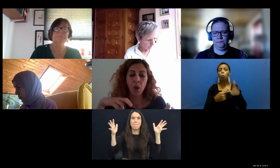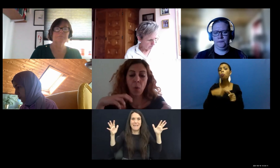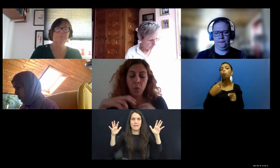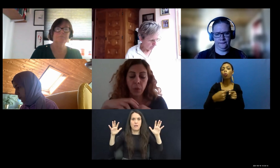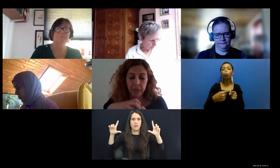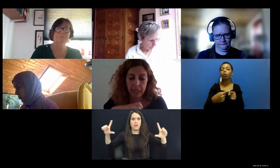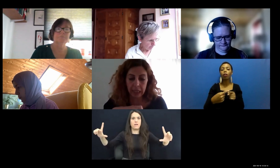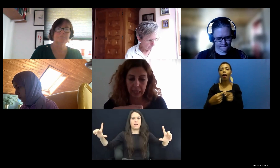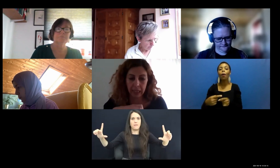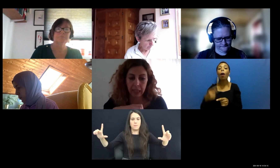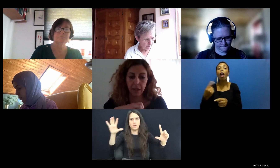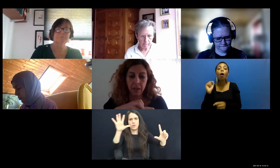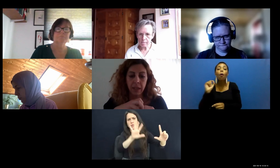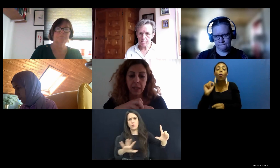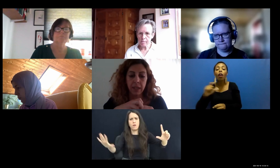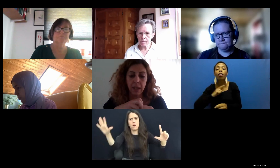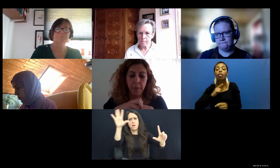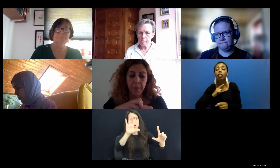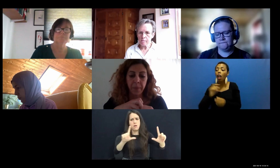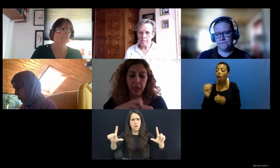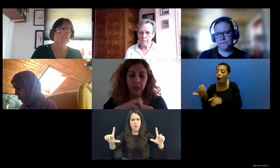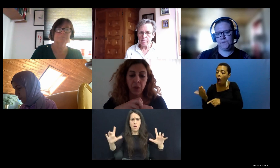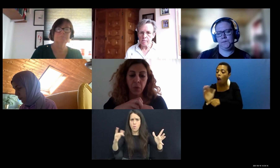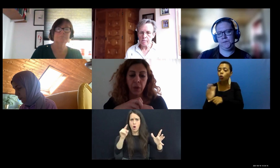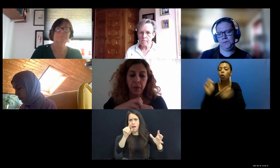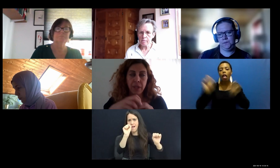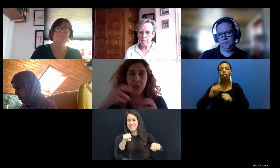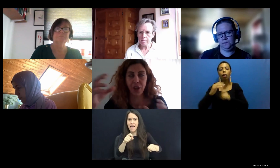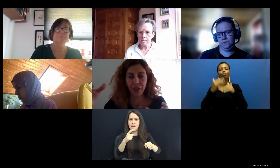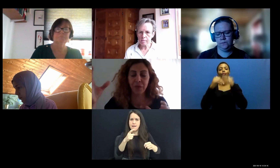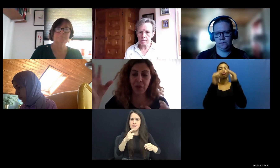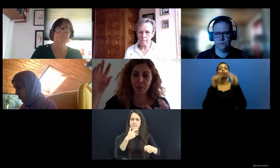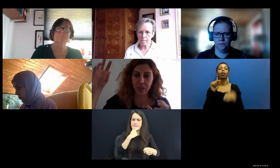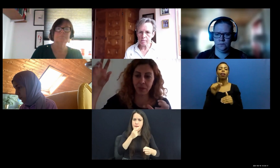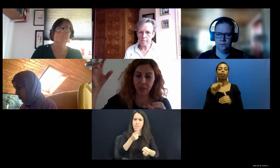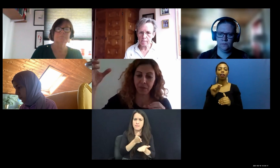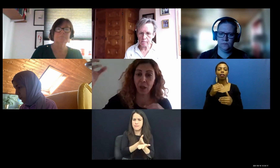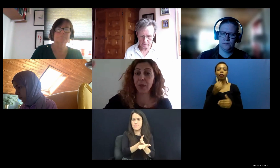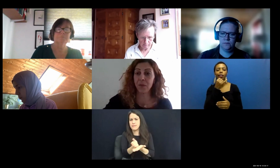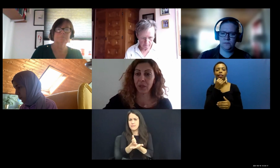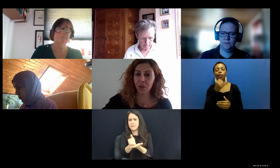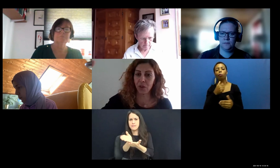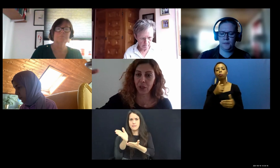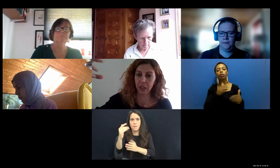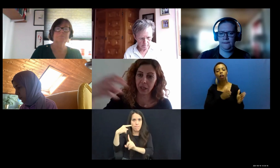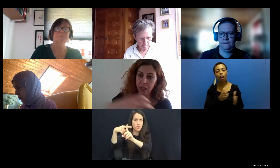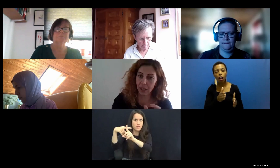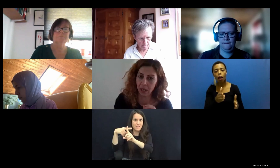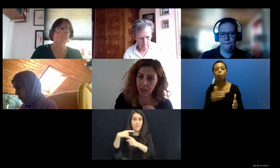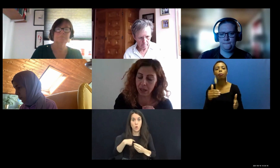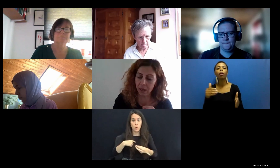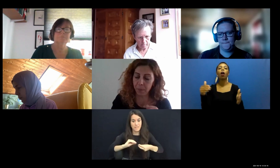factors would facilitate this, you know, this journey from the development of technology